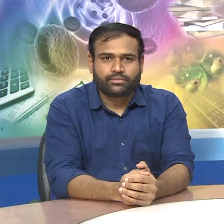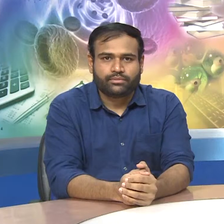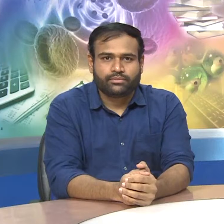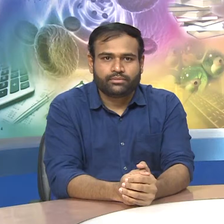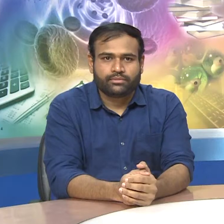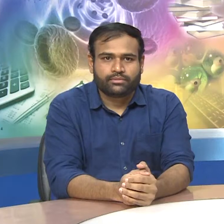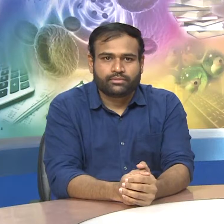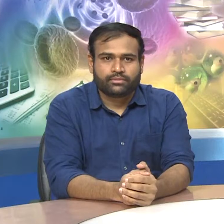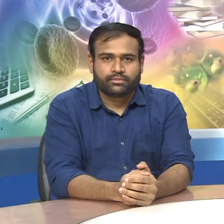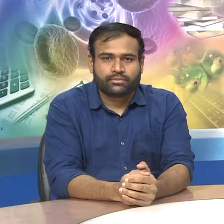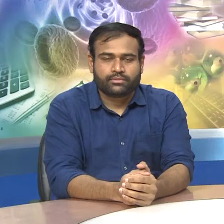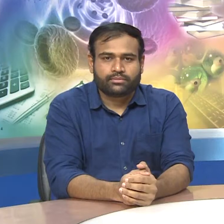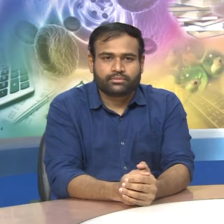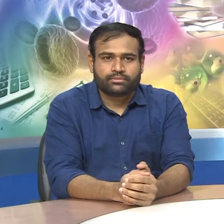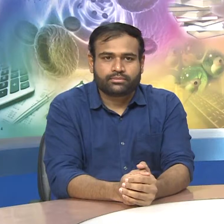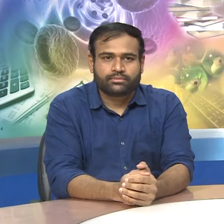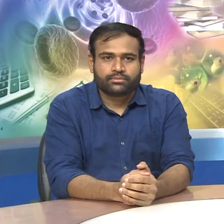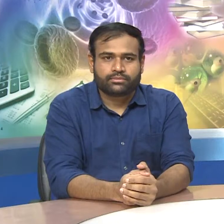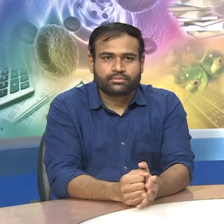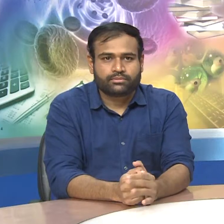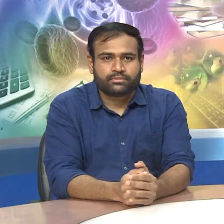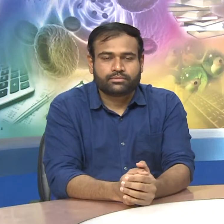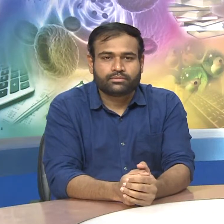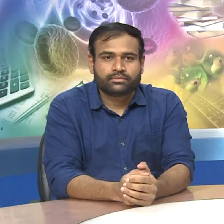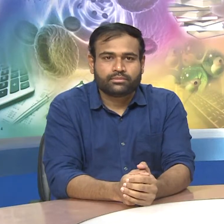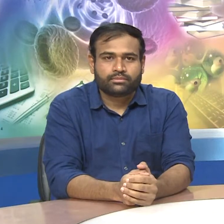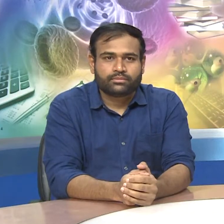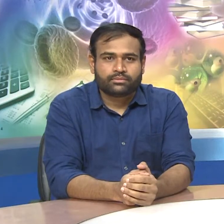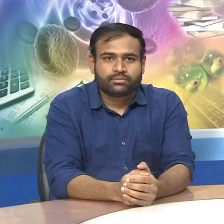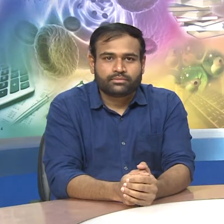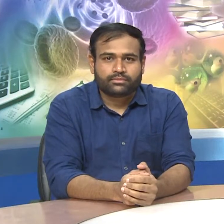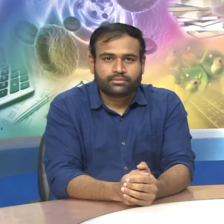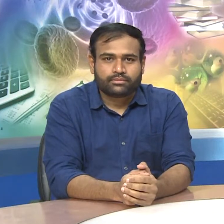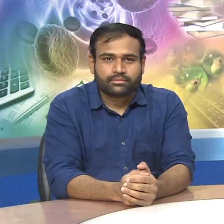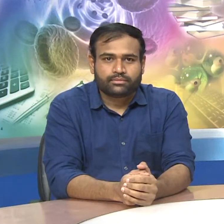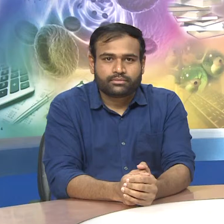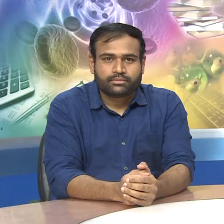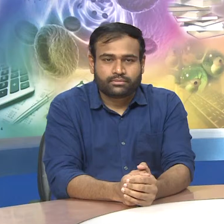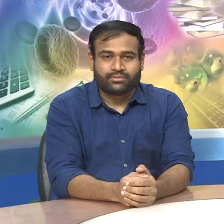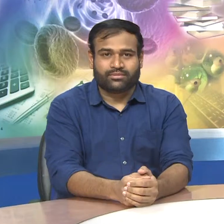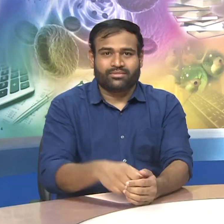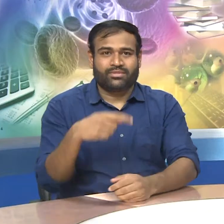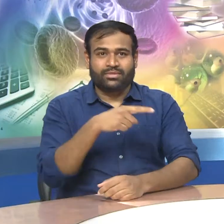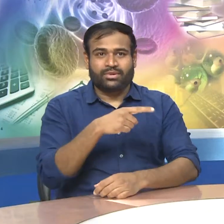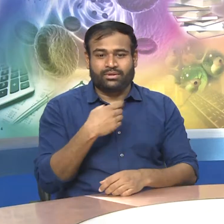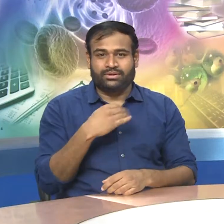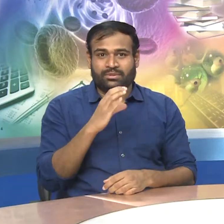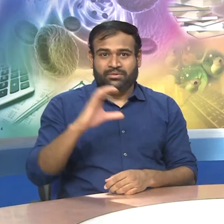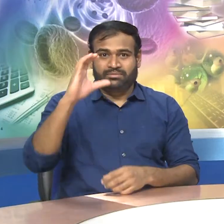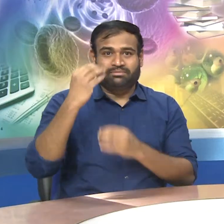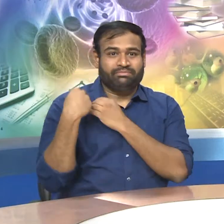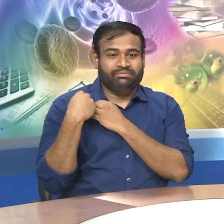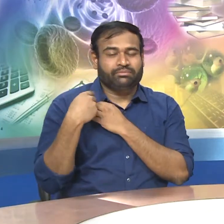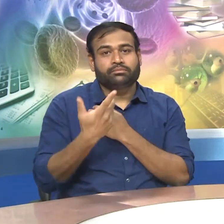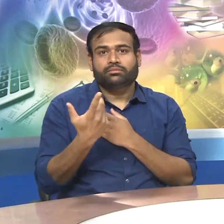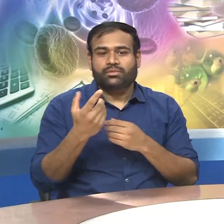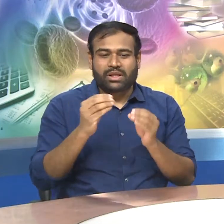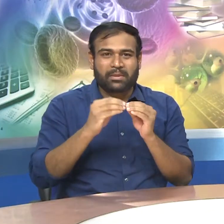discipline and order in the house.